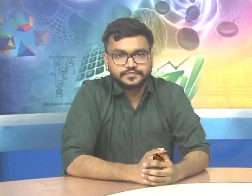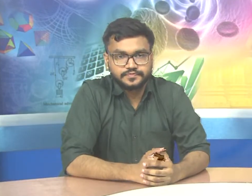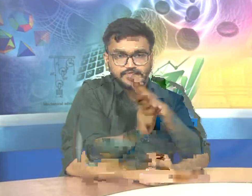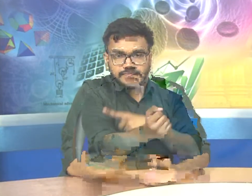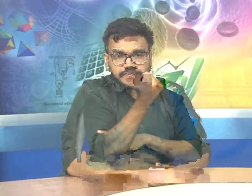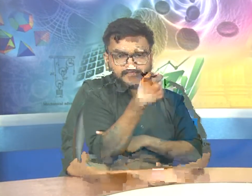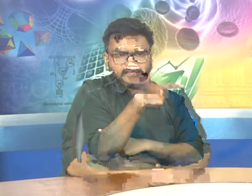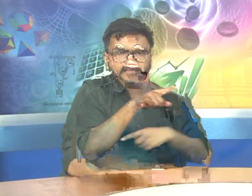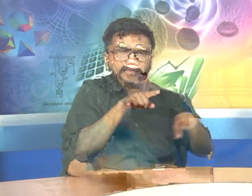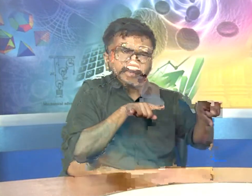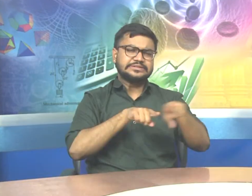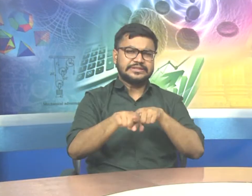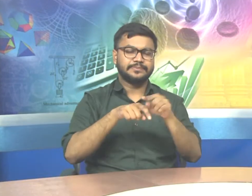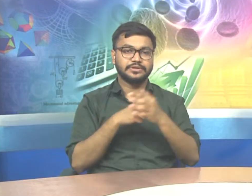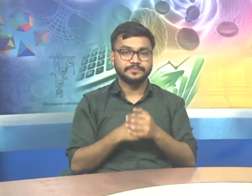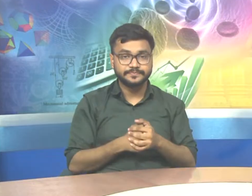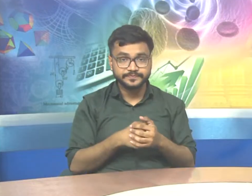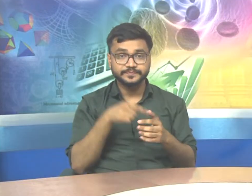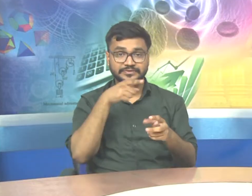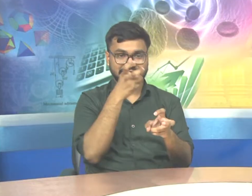Also has more energy when it moves.